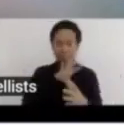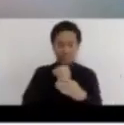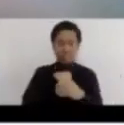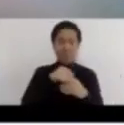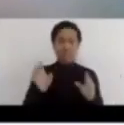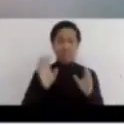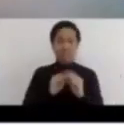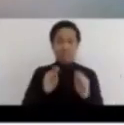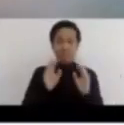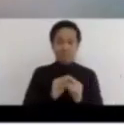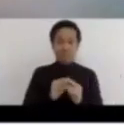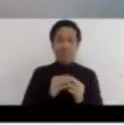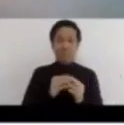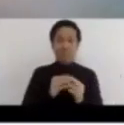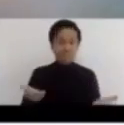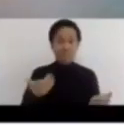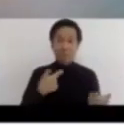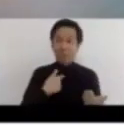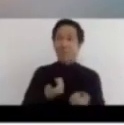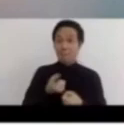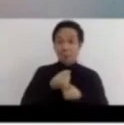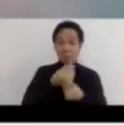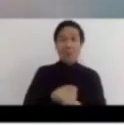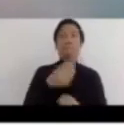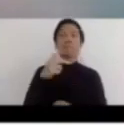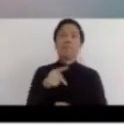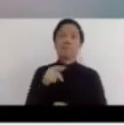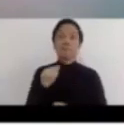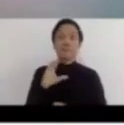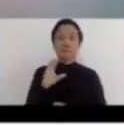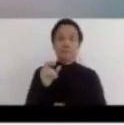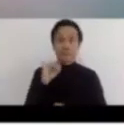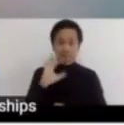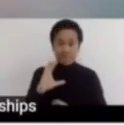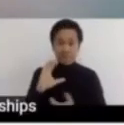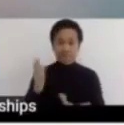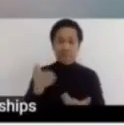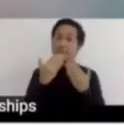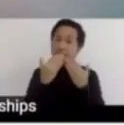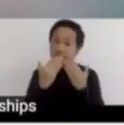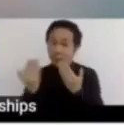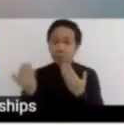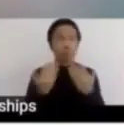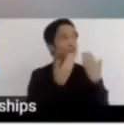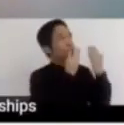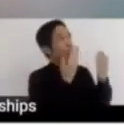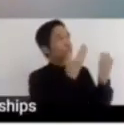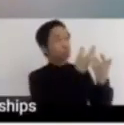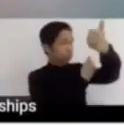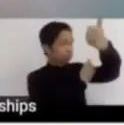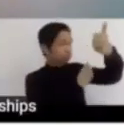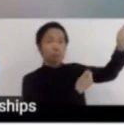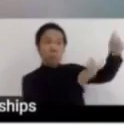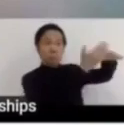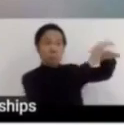various topics. For the Pacific Disability Forum, prior to COVID-19, we already had a Pacific